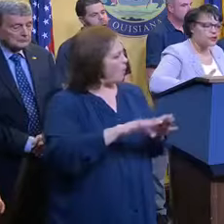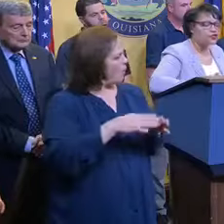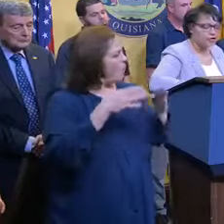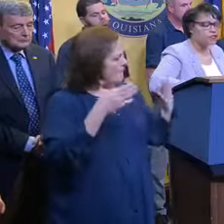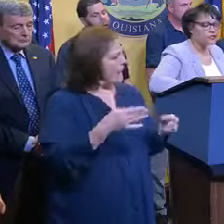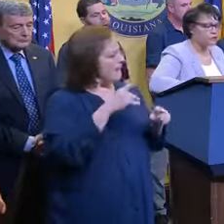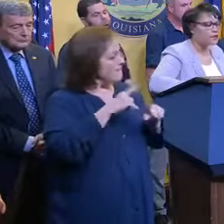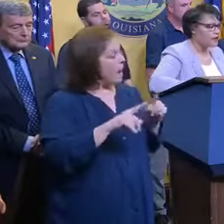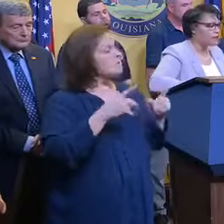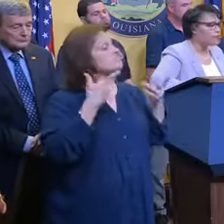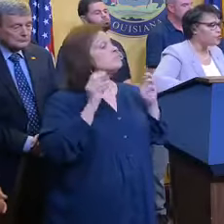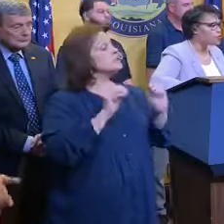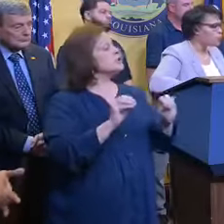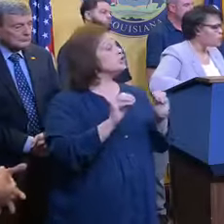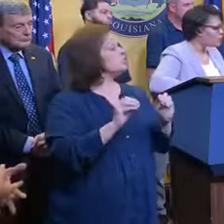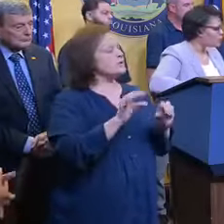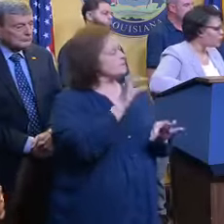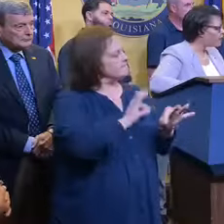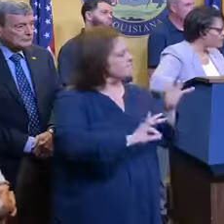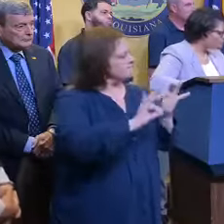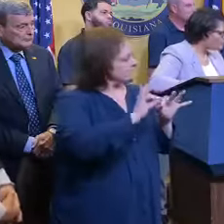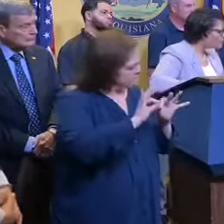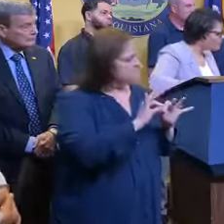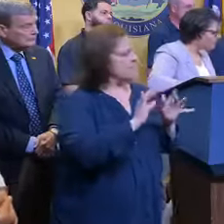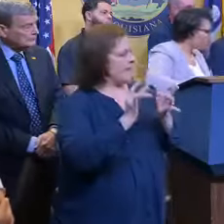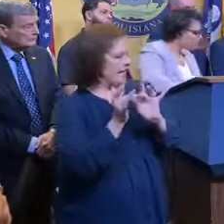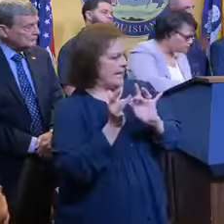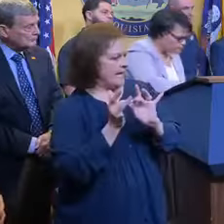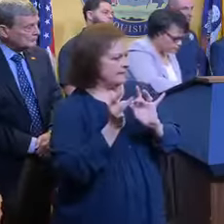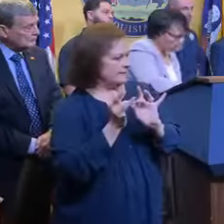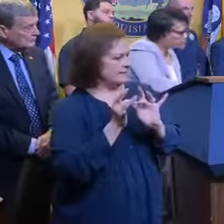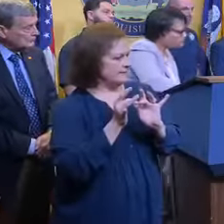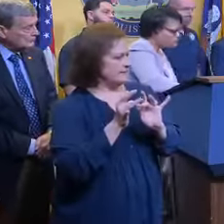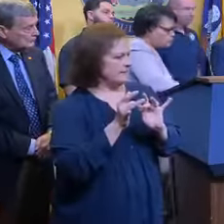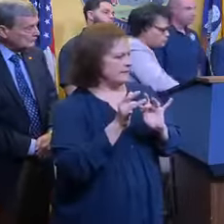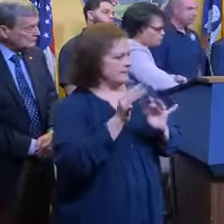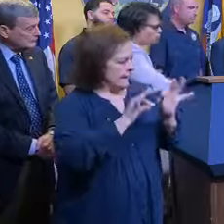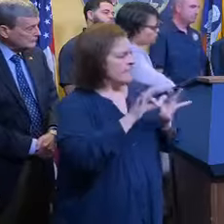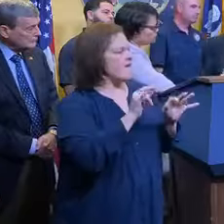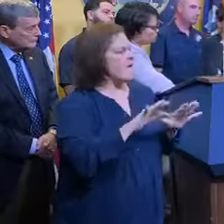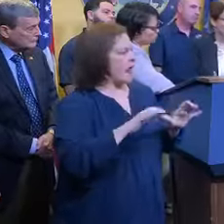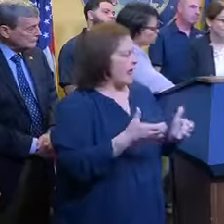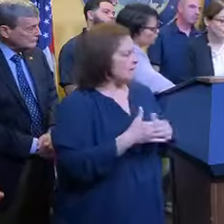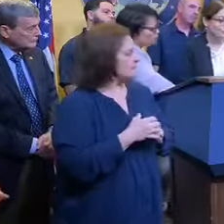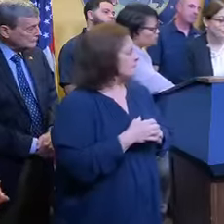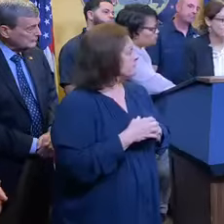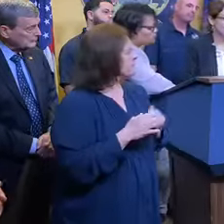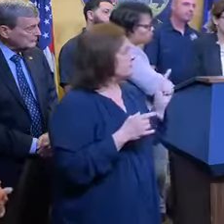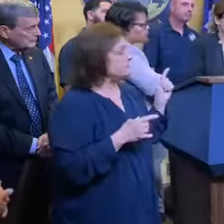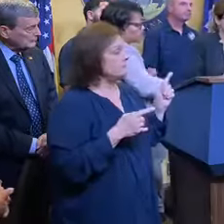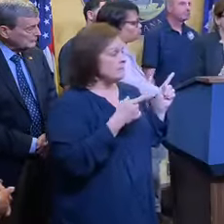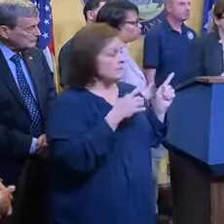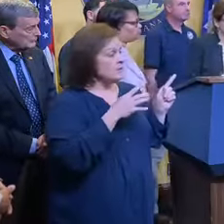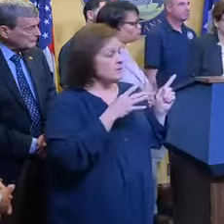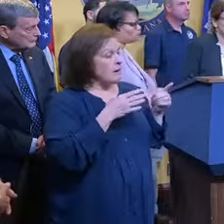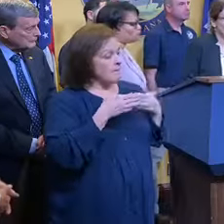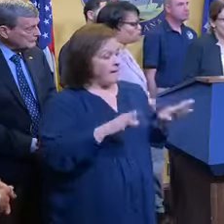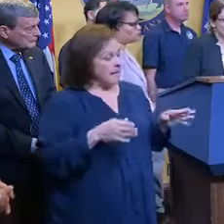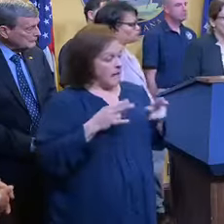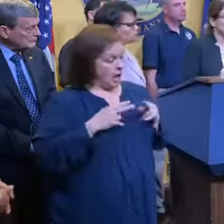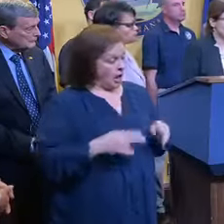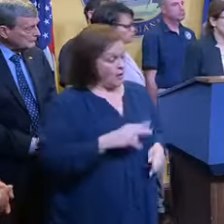is something that they're moving to on Monday. Yeah. Yes, ma'am. I just wanted to add the sort of the health perspective to this. In public